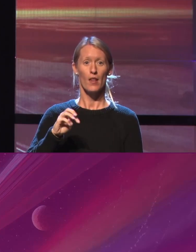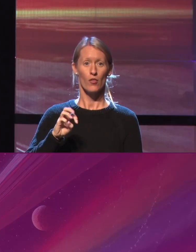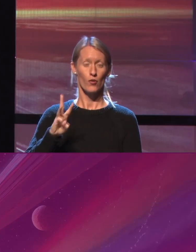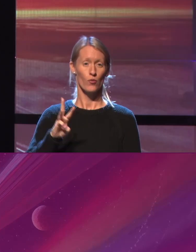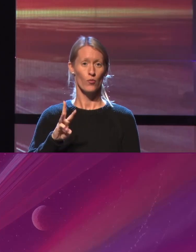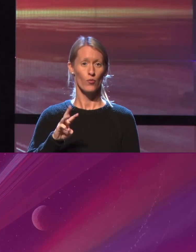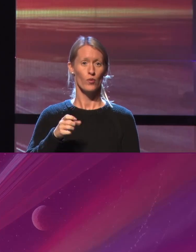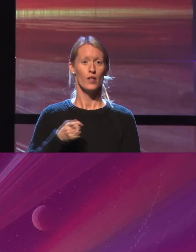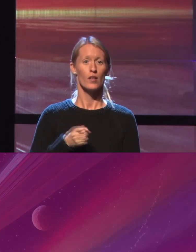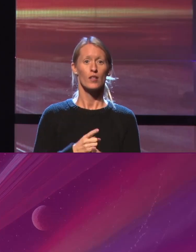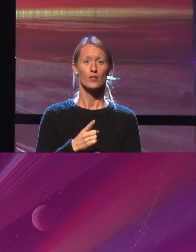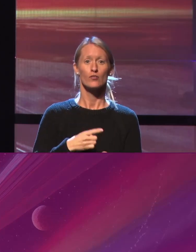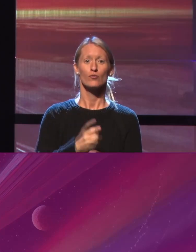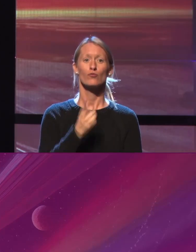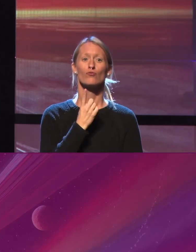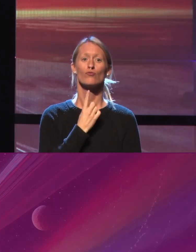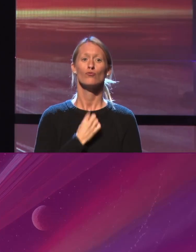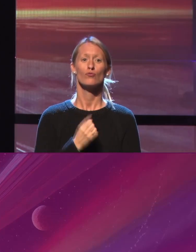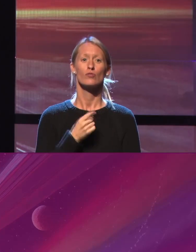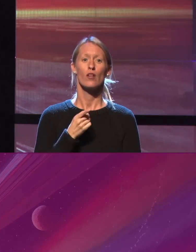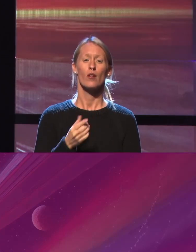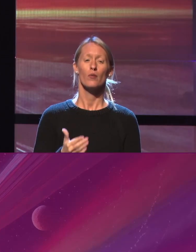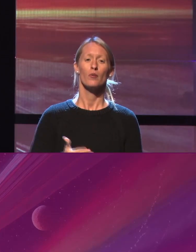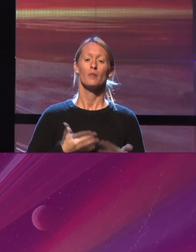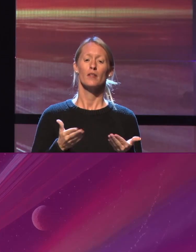they will be filled.